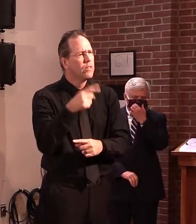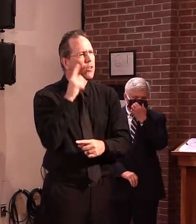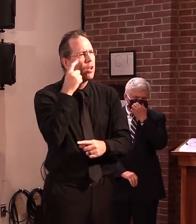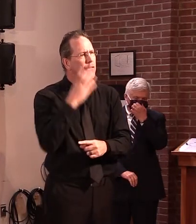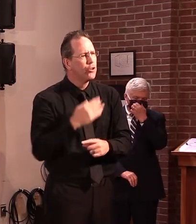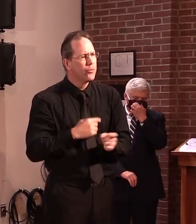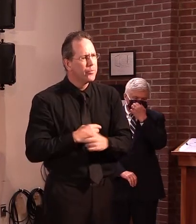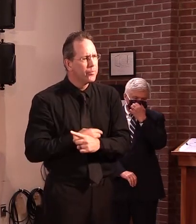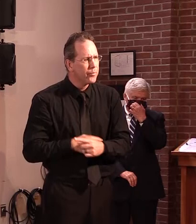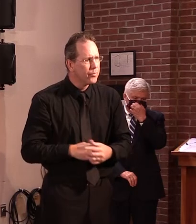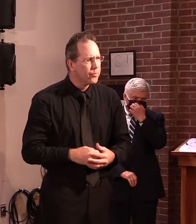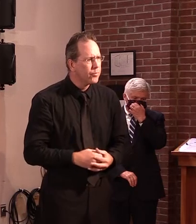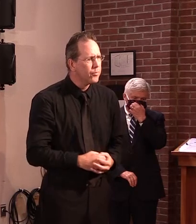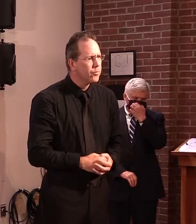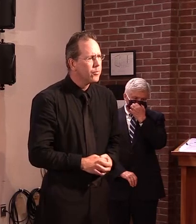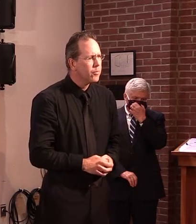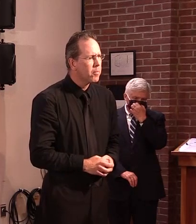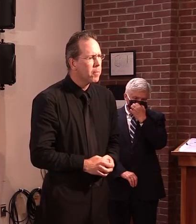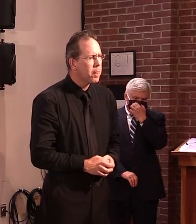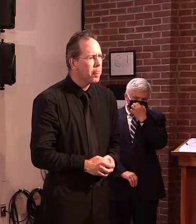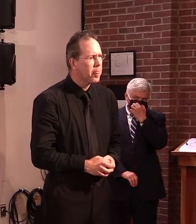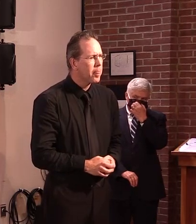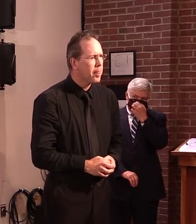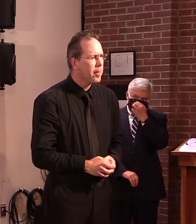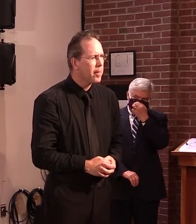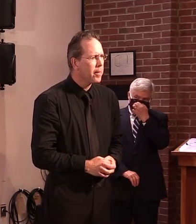your concern to my Jack Russell Mac